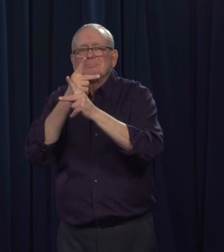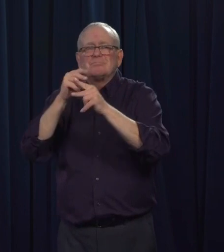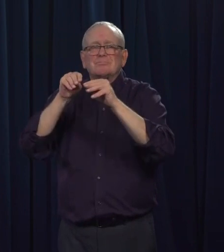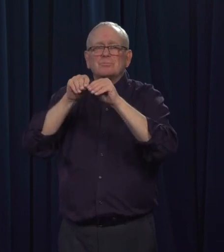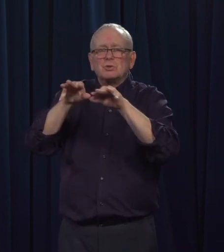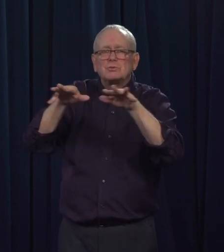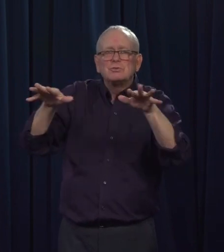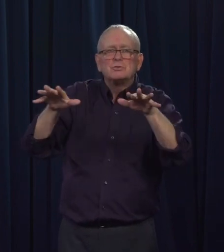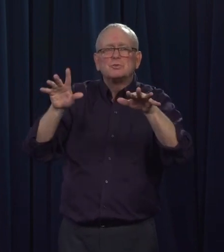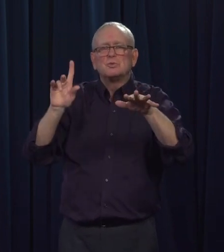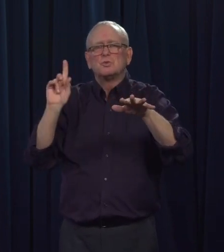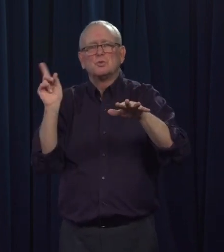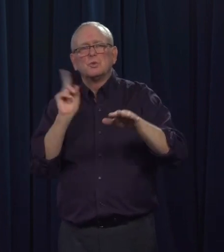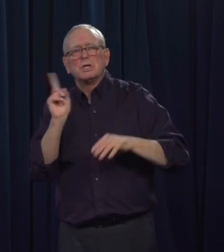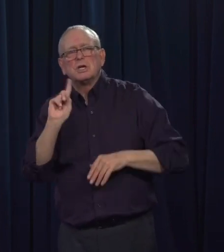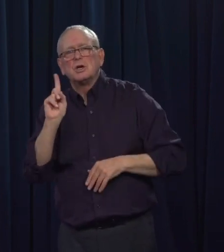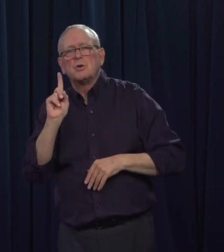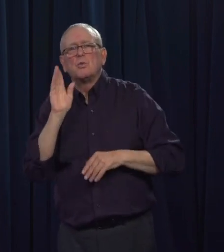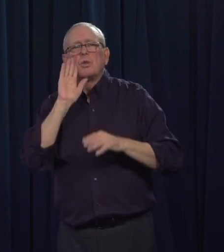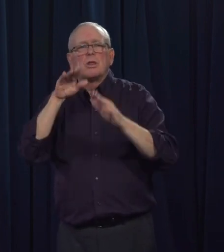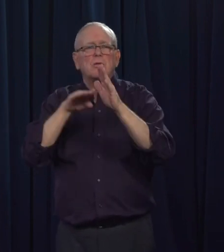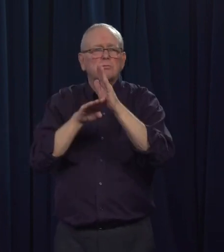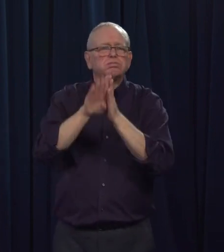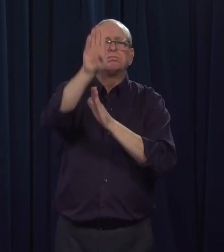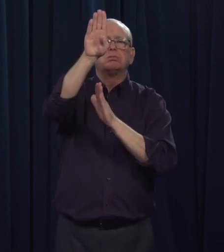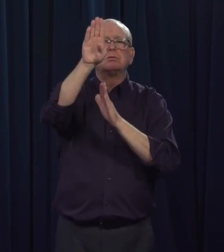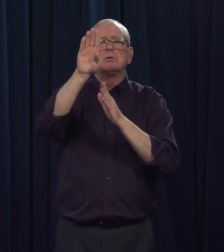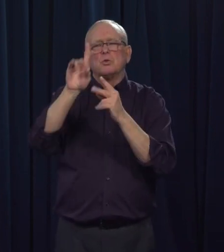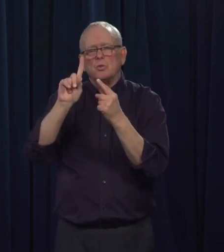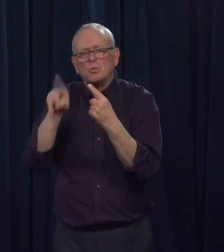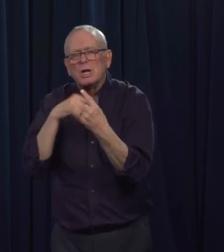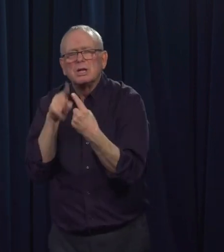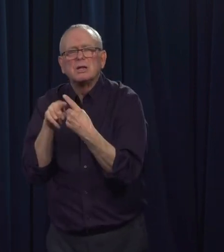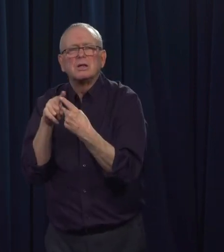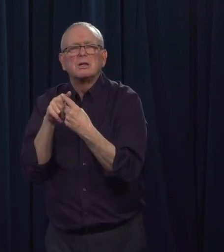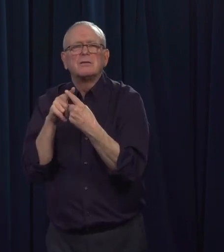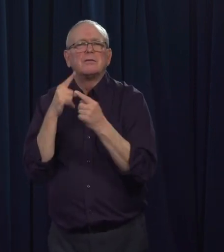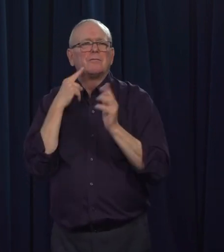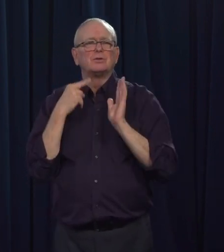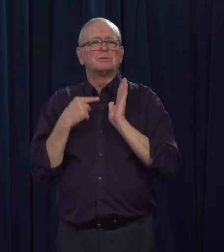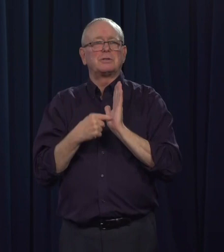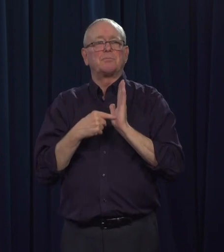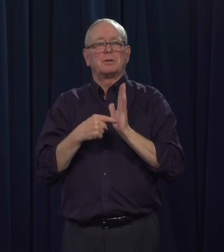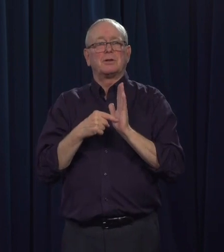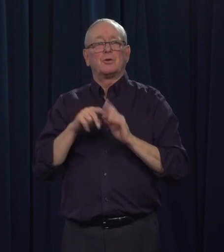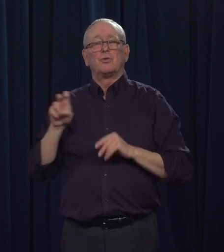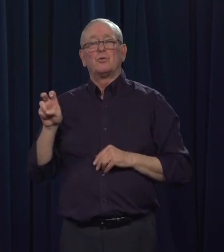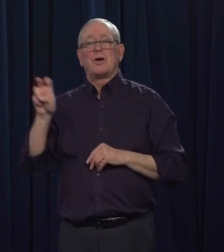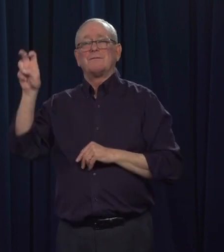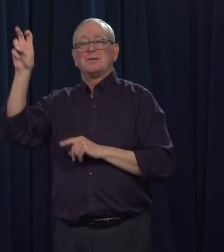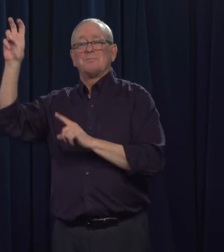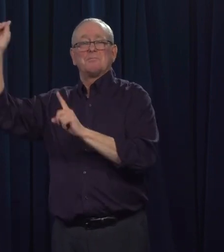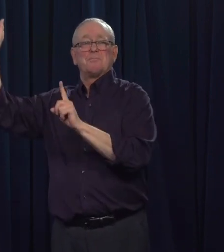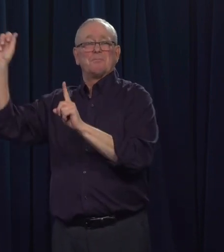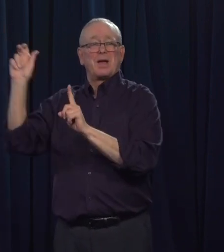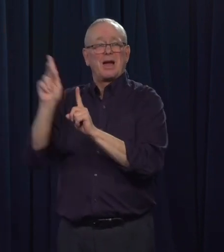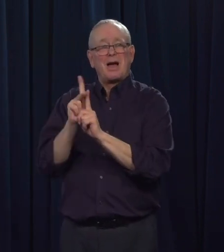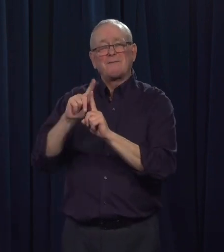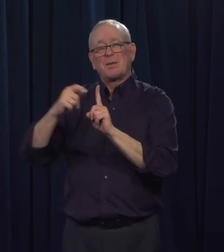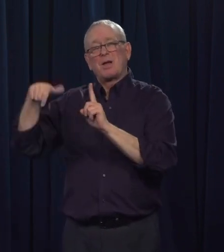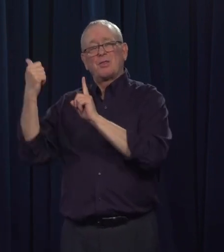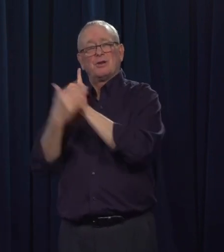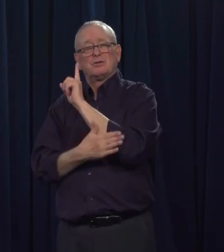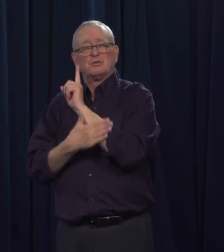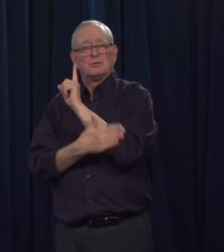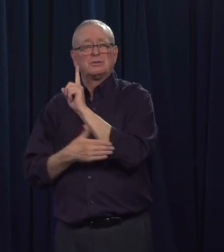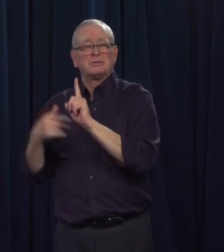we identify cases that are being imported, so travelers who are coming from elsewhere and then get sick here within 14 days, that's a reflection of the